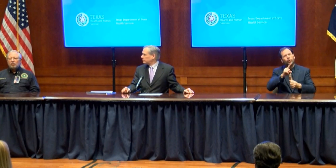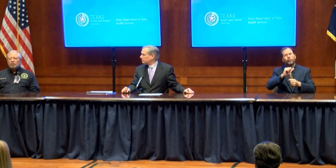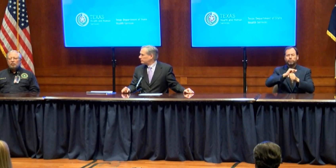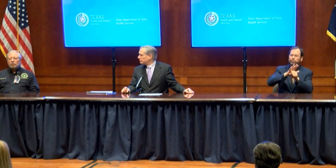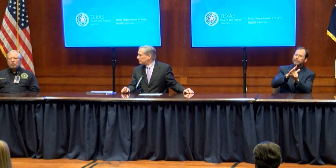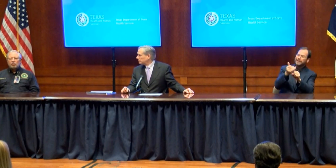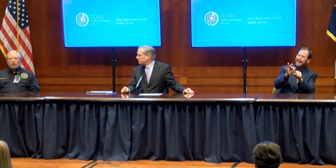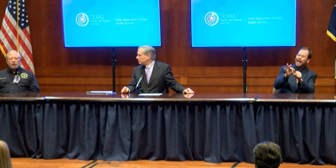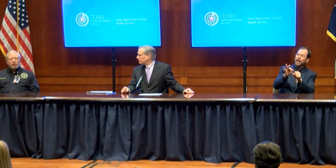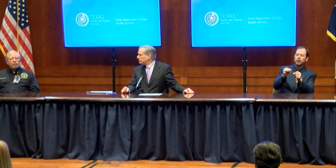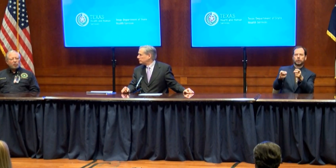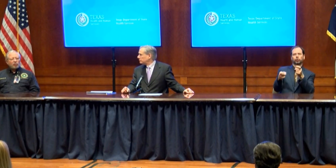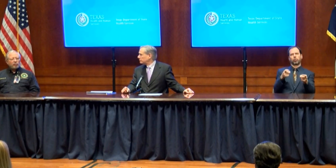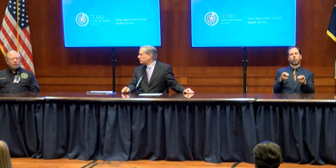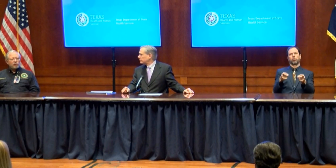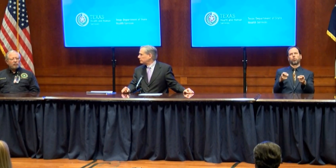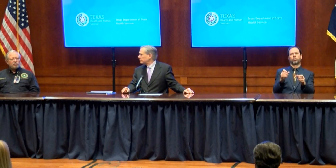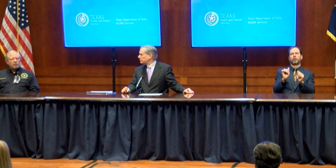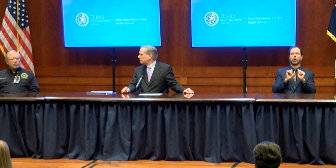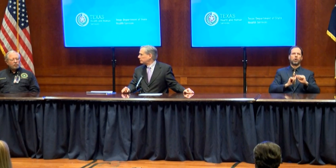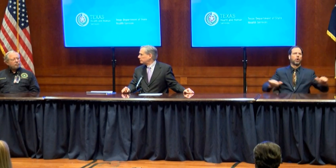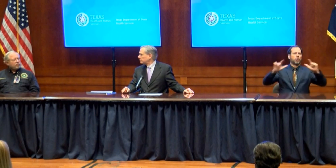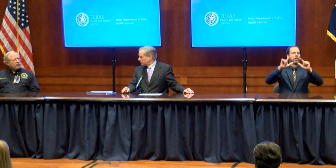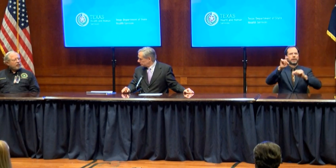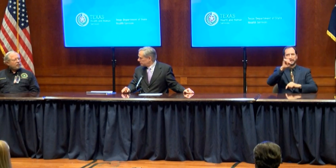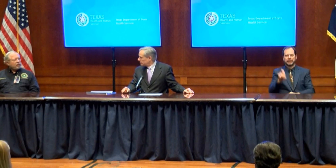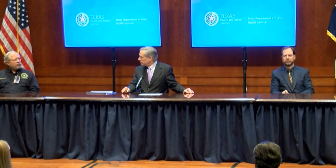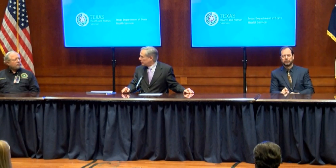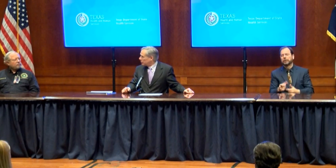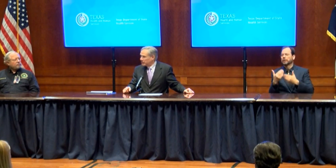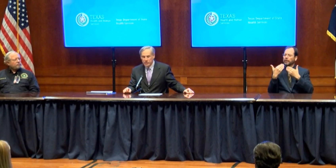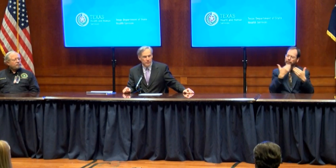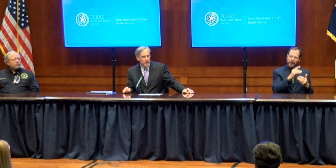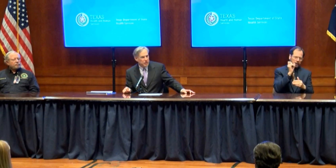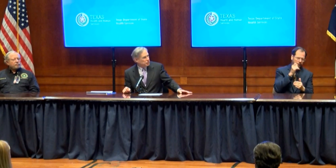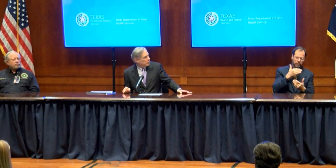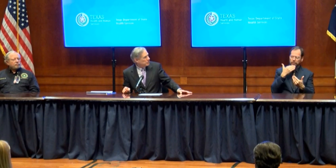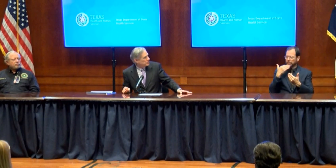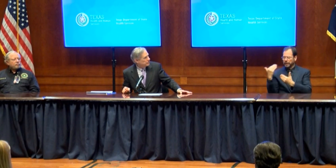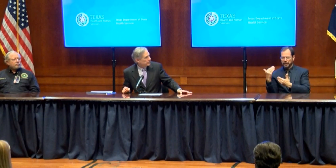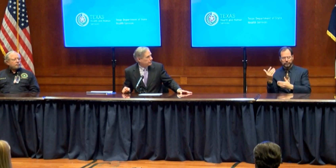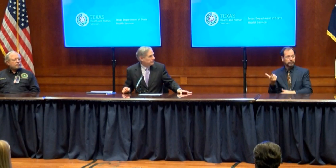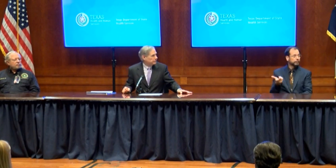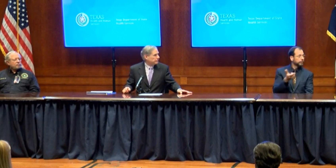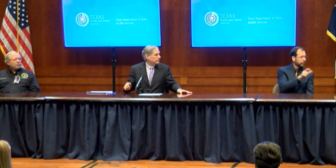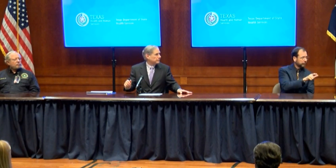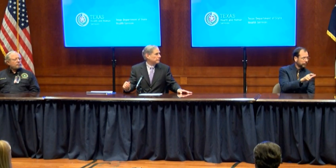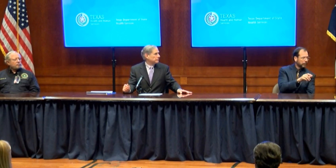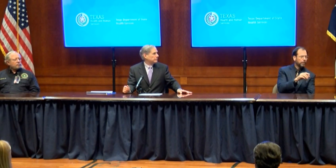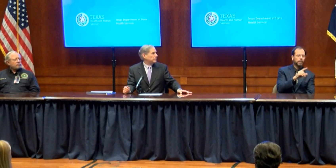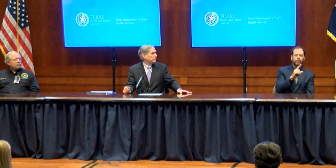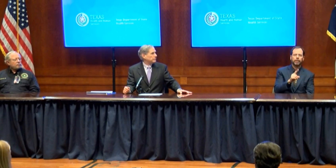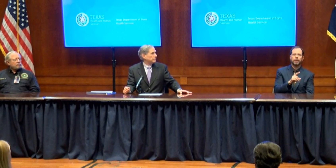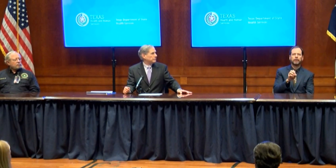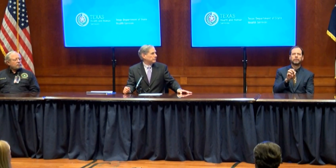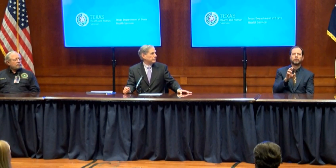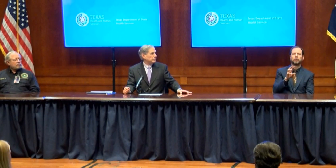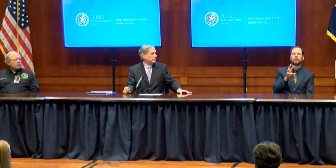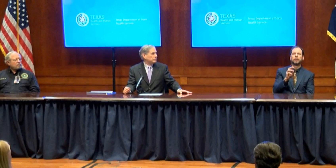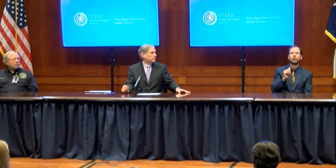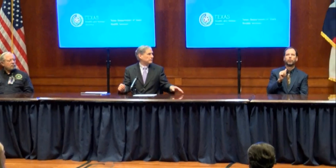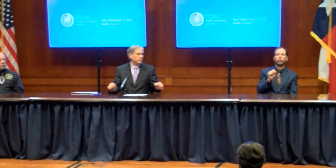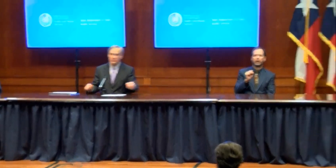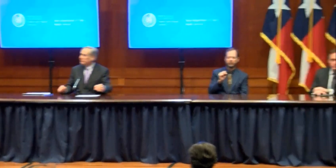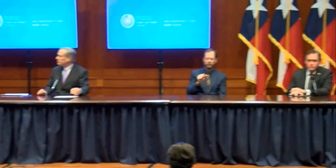have COVID-19 under control in every part of our state. So thank you, Governor. Thank you, Doctor. Dr. Zerwas. Thank you, Governor,